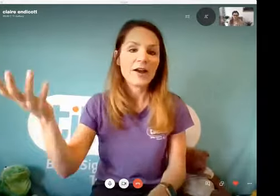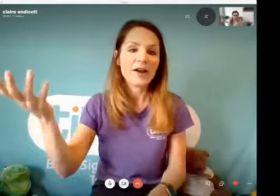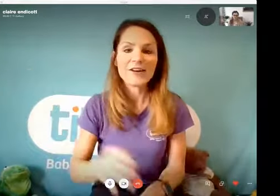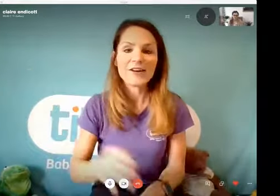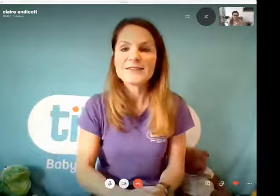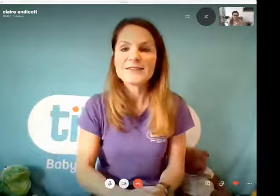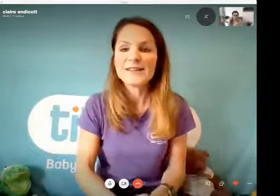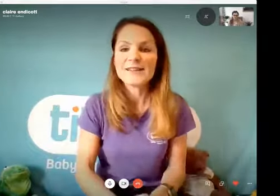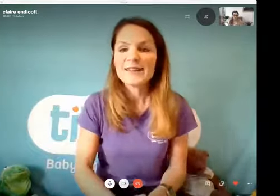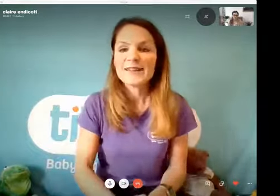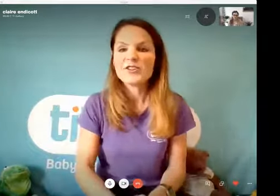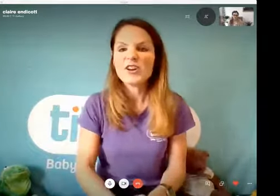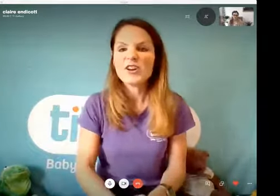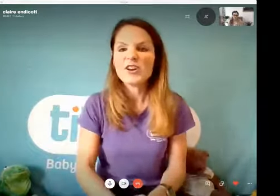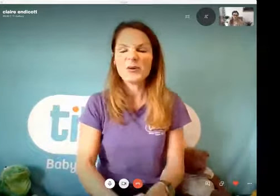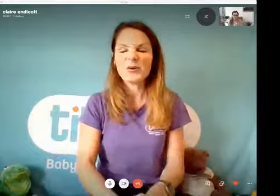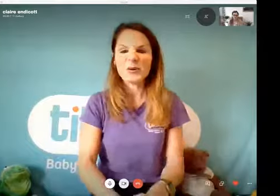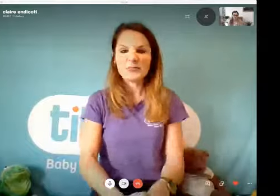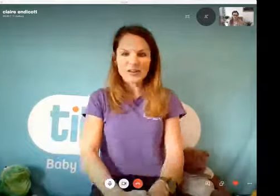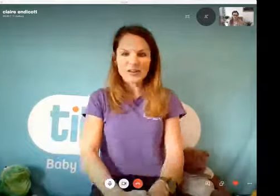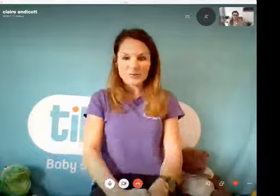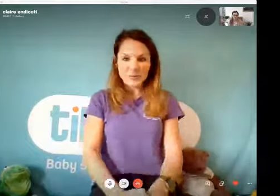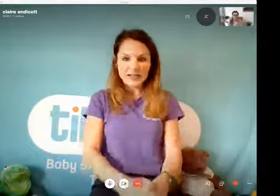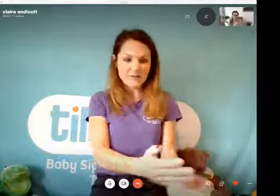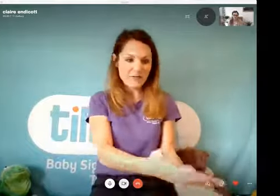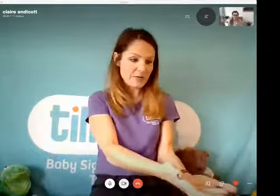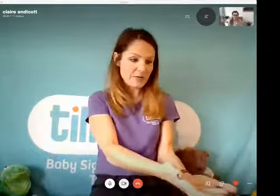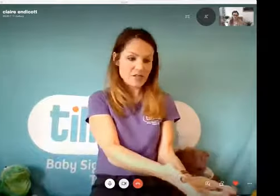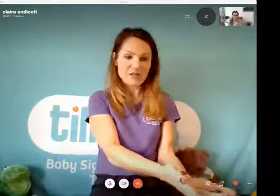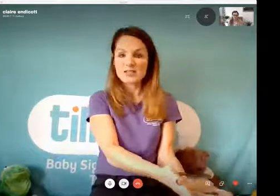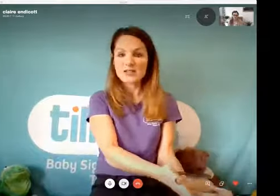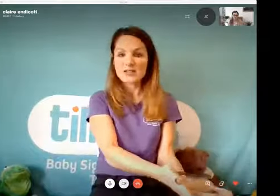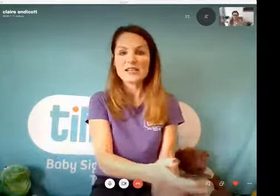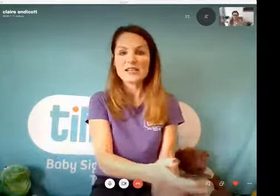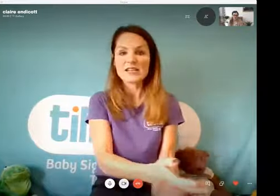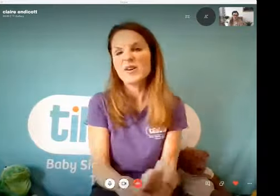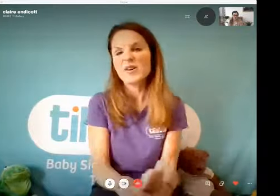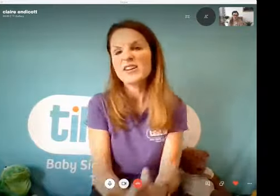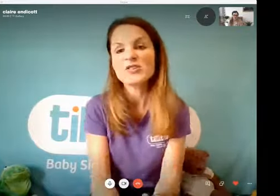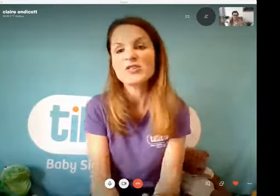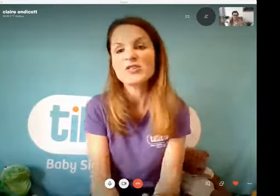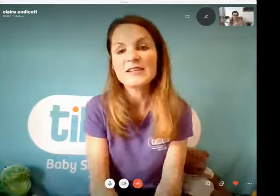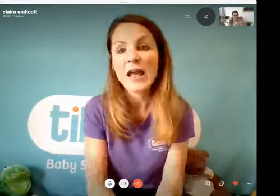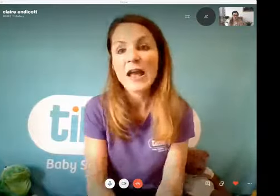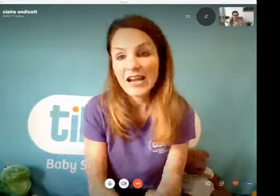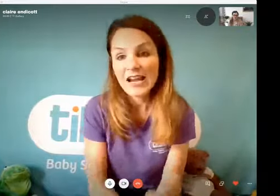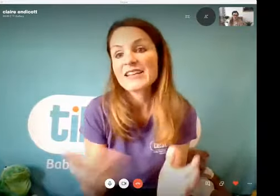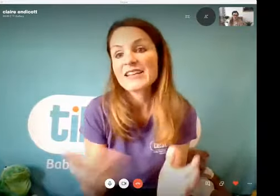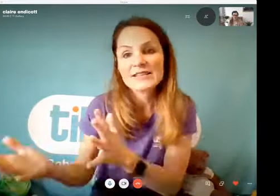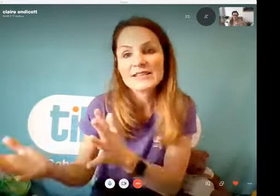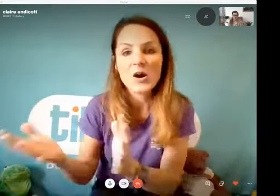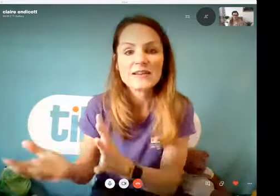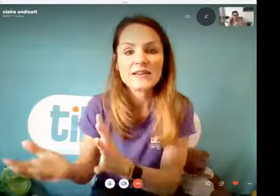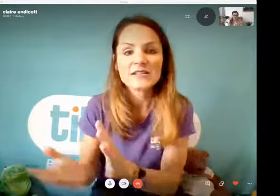classes, then you don't really want to, come to a class if your baby's just constantly asleep. So I usually say classes wise from about 8